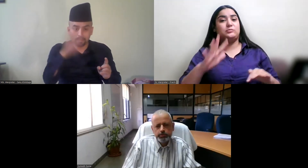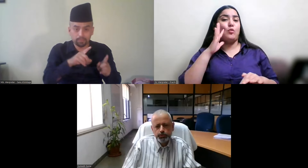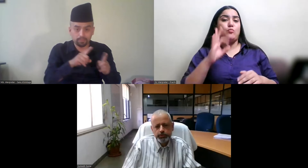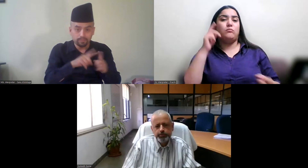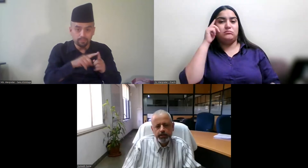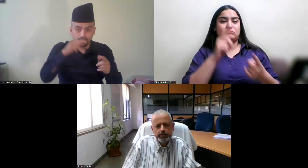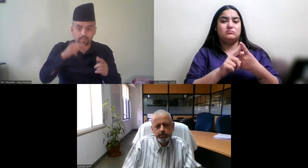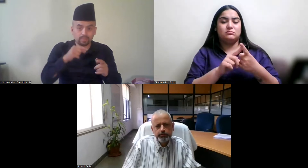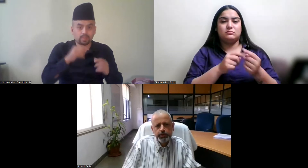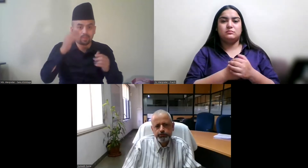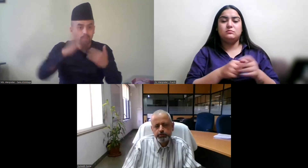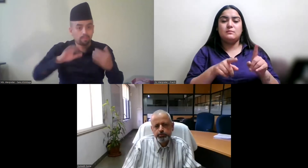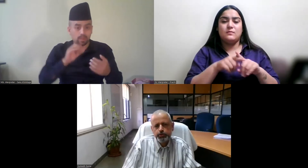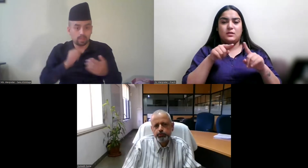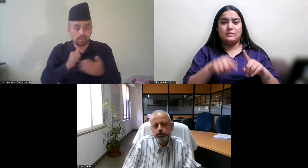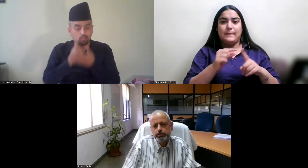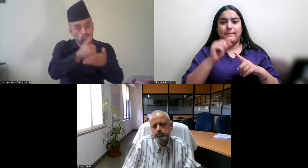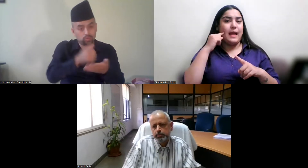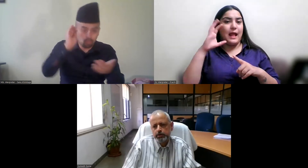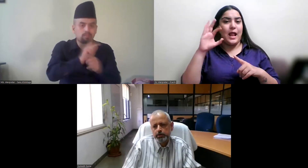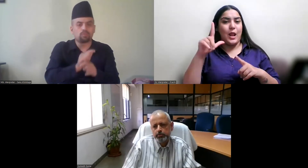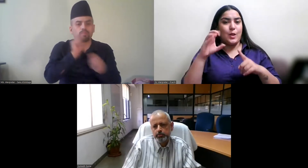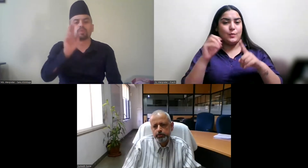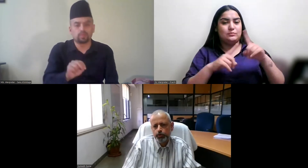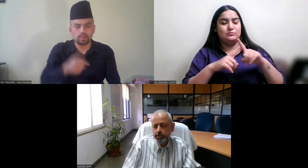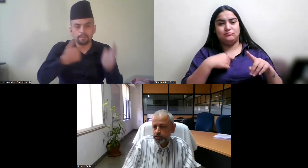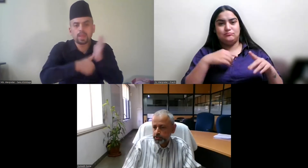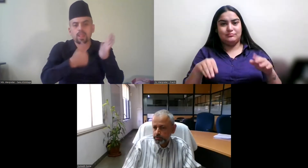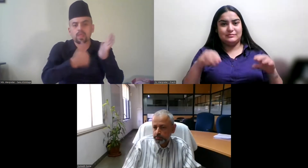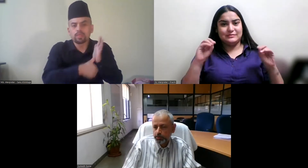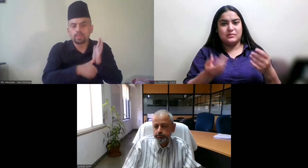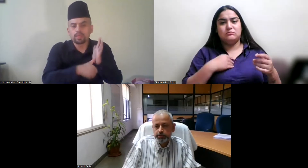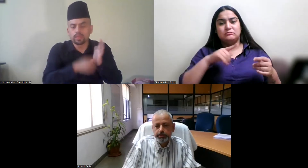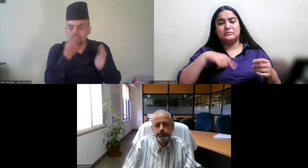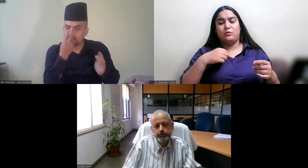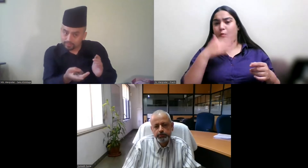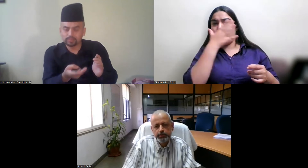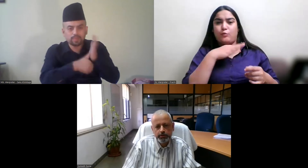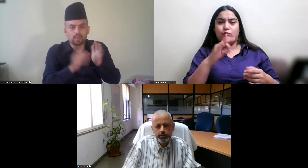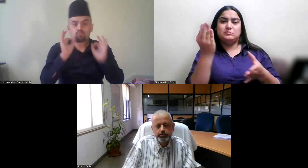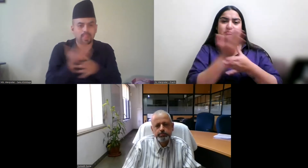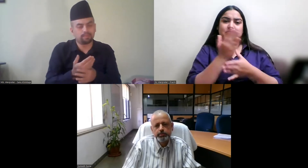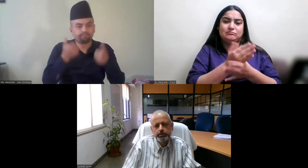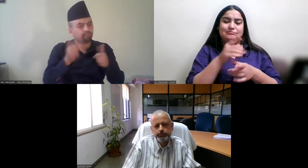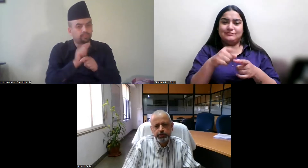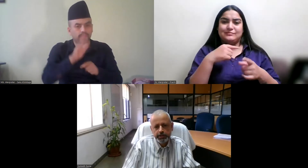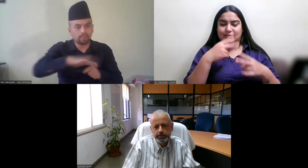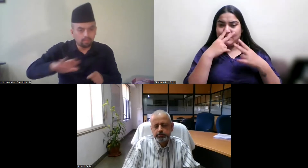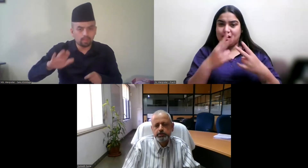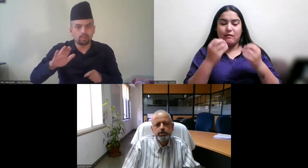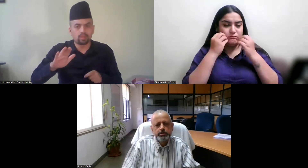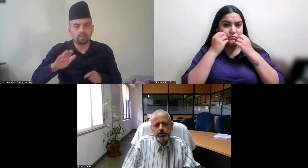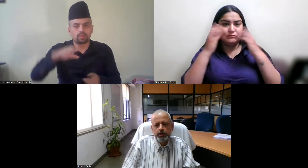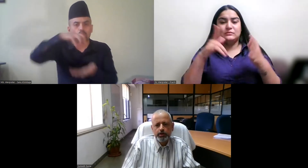So through this pilot, we have seen beautiful documentation of children's